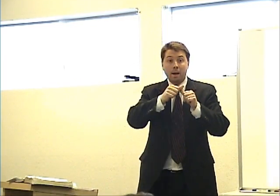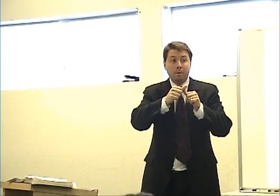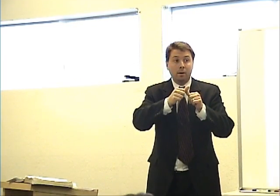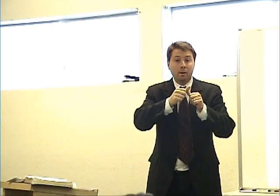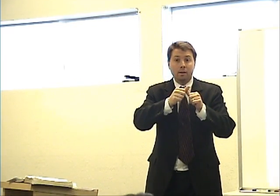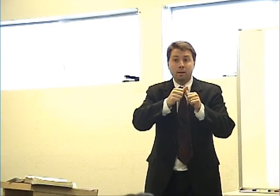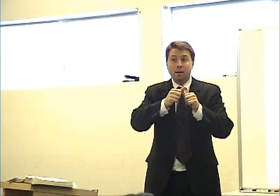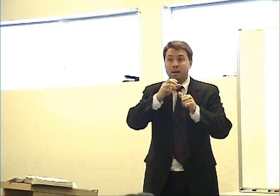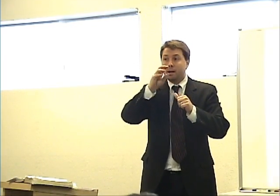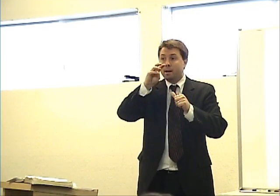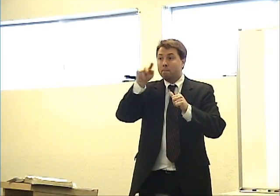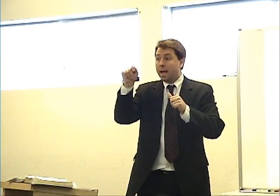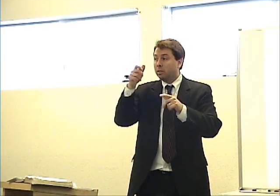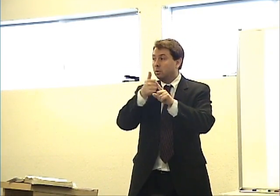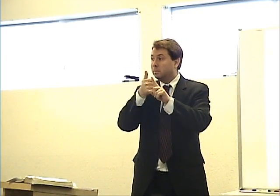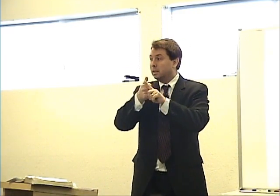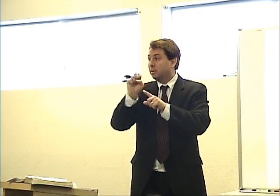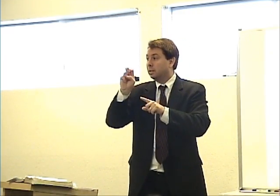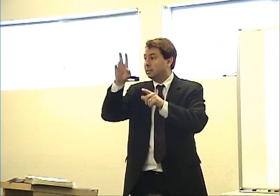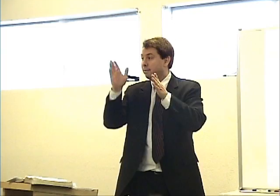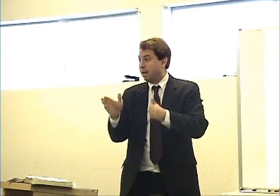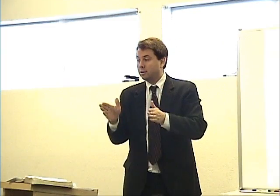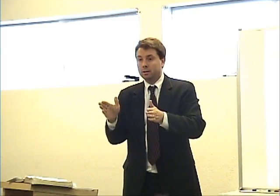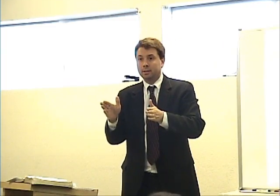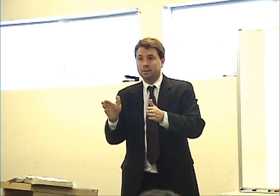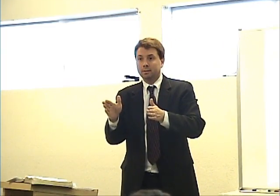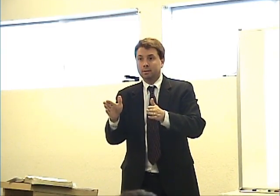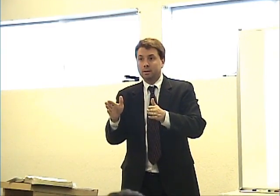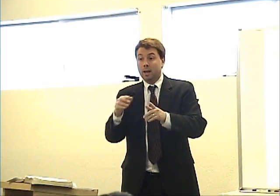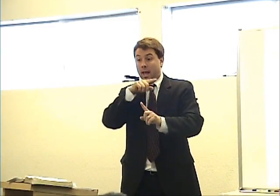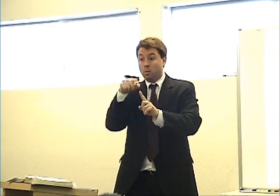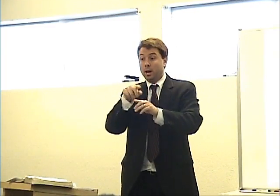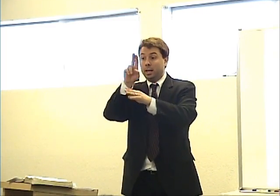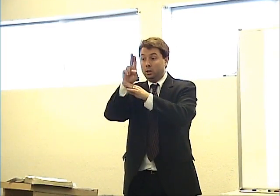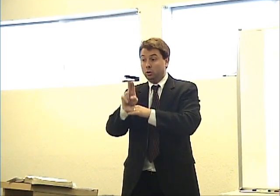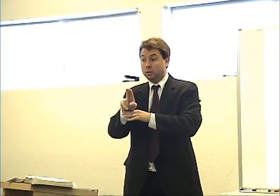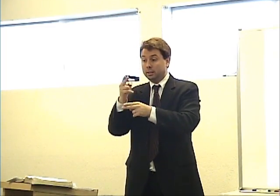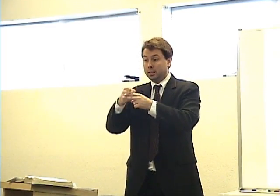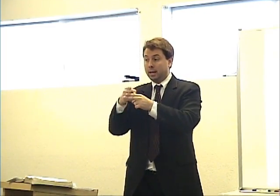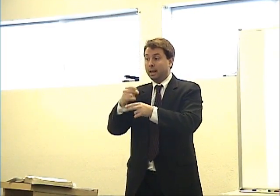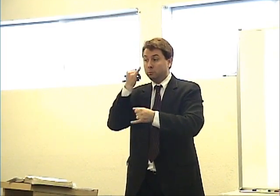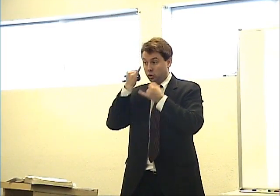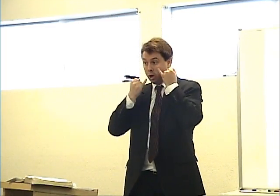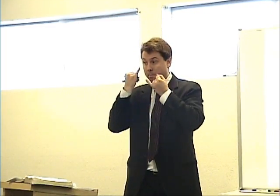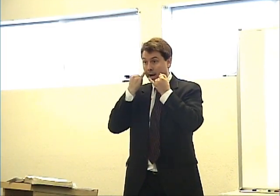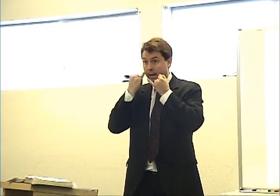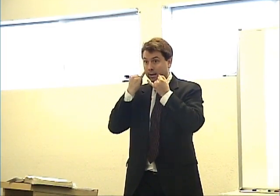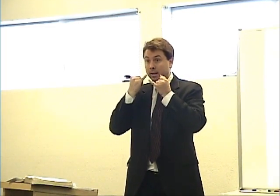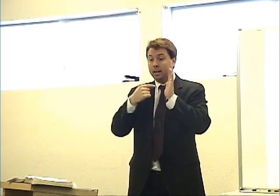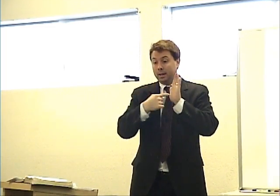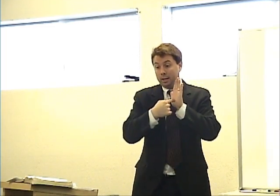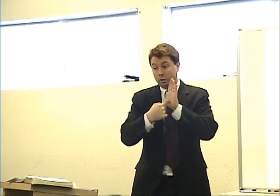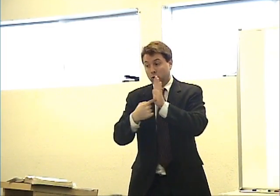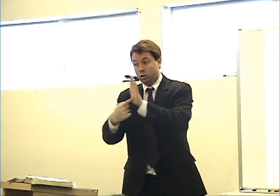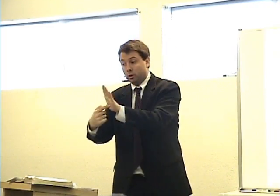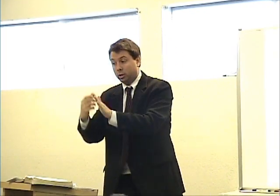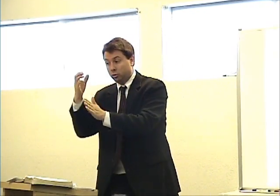Remember, Matthew himself is an evangelist. And when he uses the name Jeremiah, he is showing you